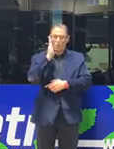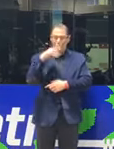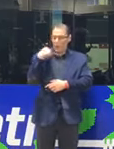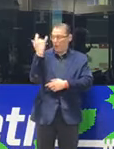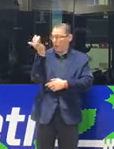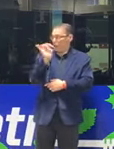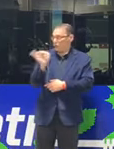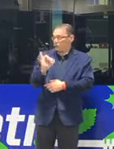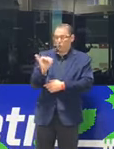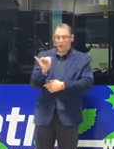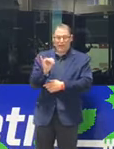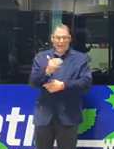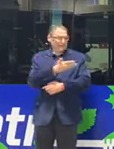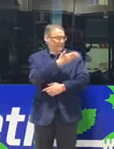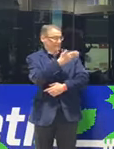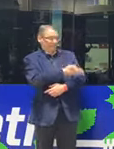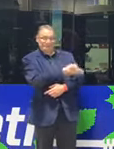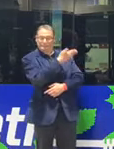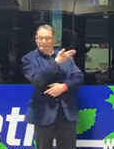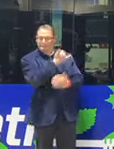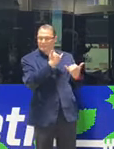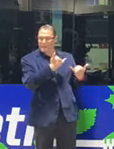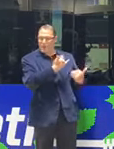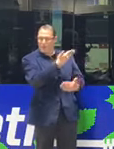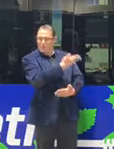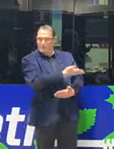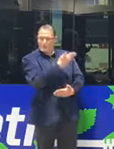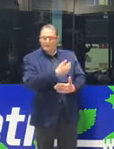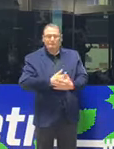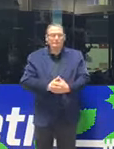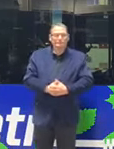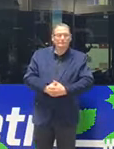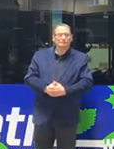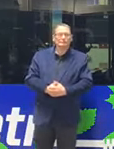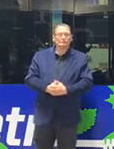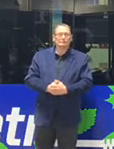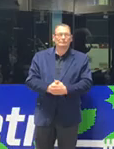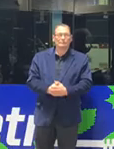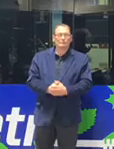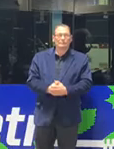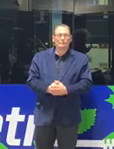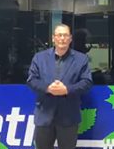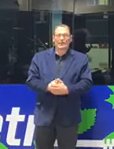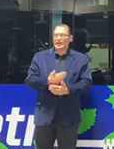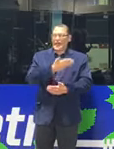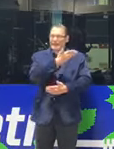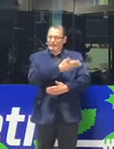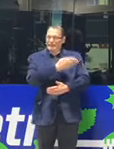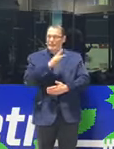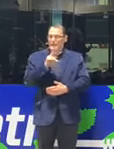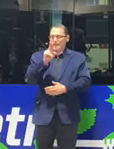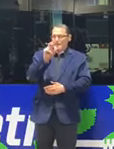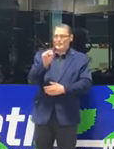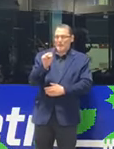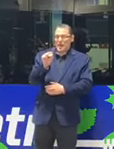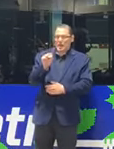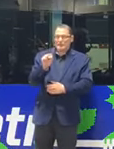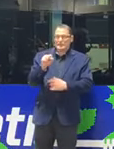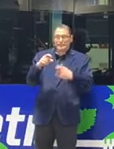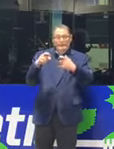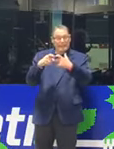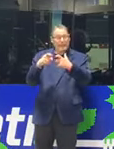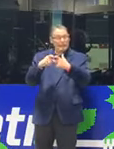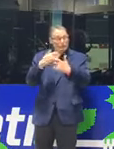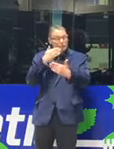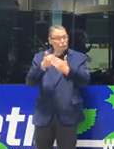the buses that are behind me right now. Not only are these buses extremely energy efficient